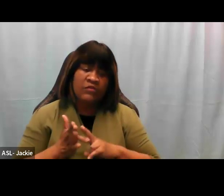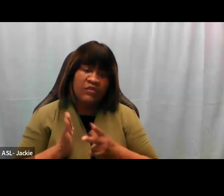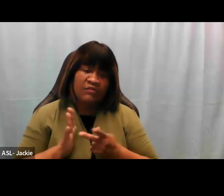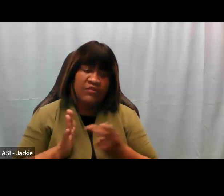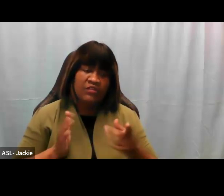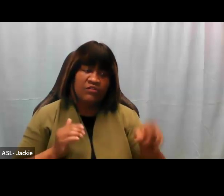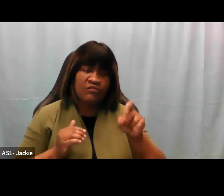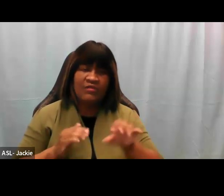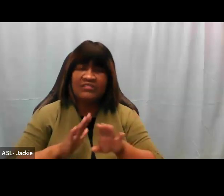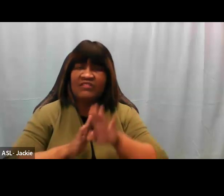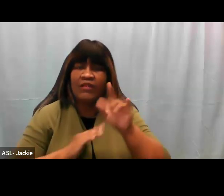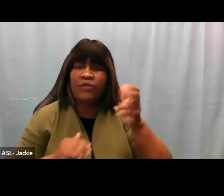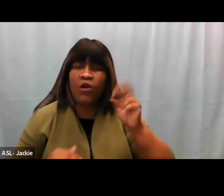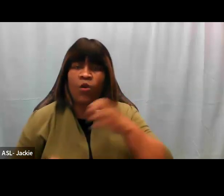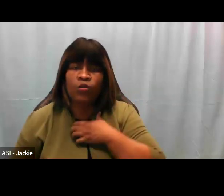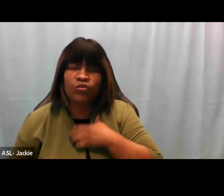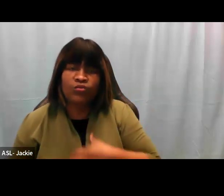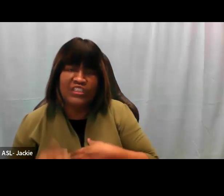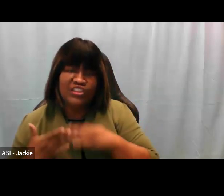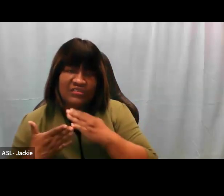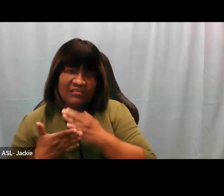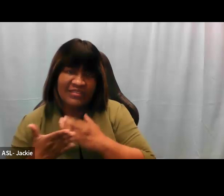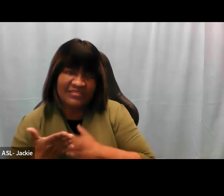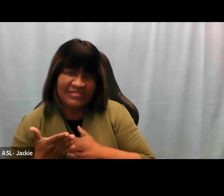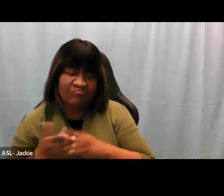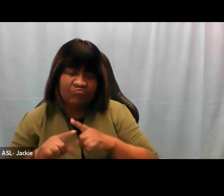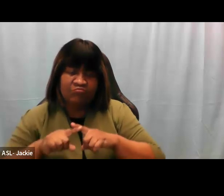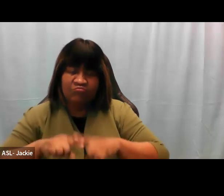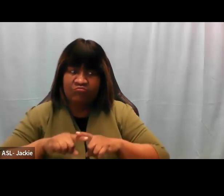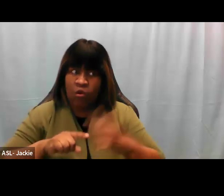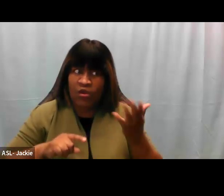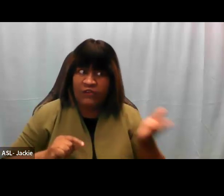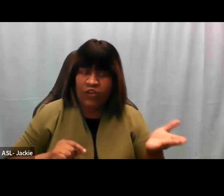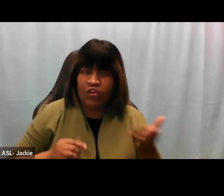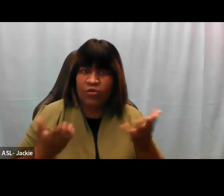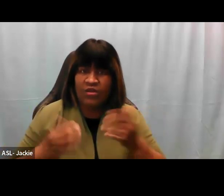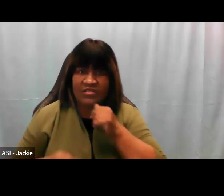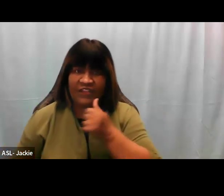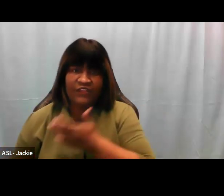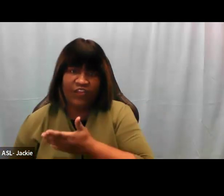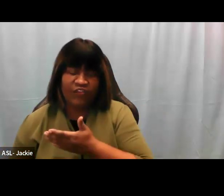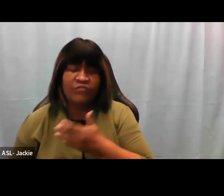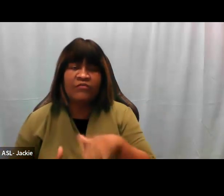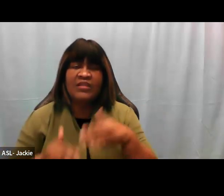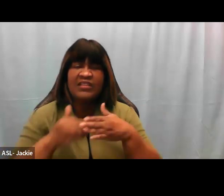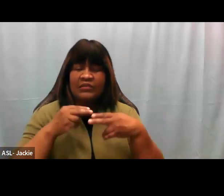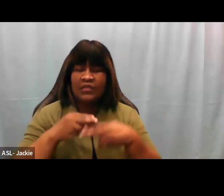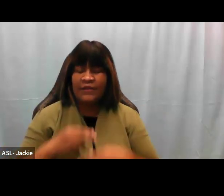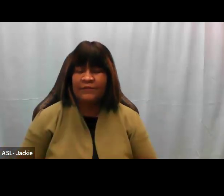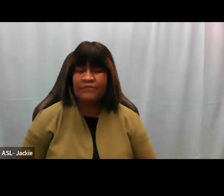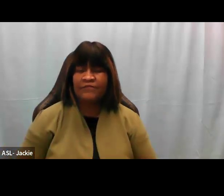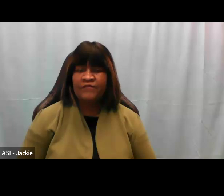developing that wish list with realism based on what is available. Next slide.